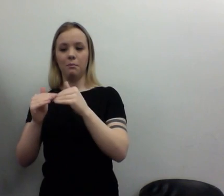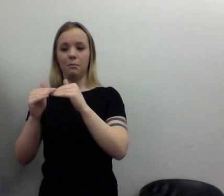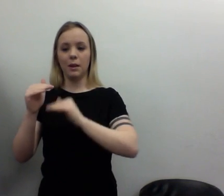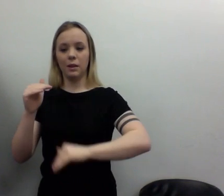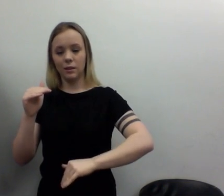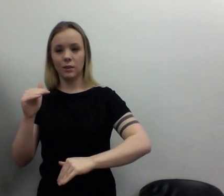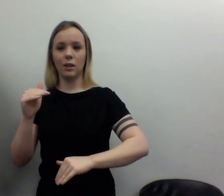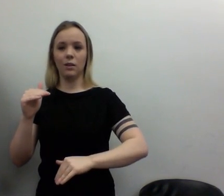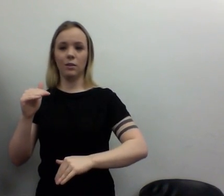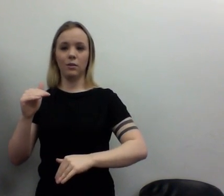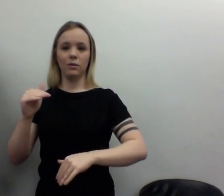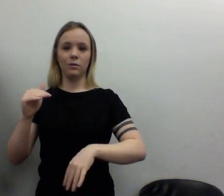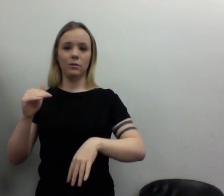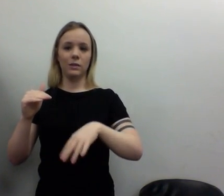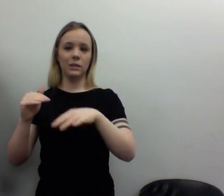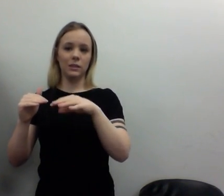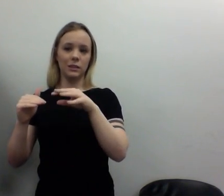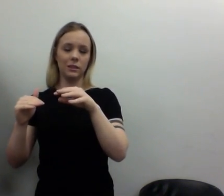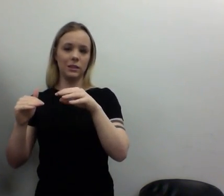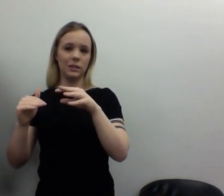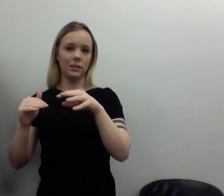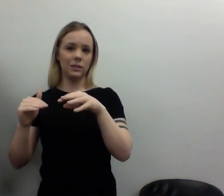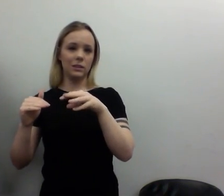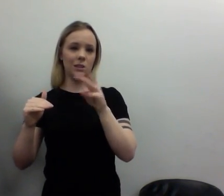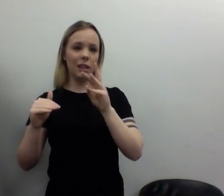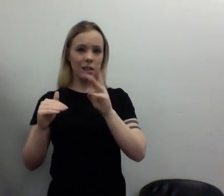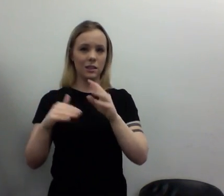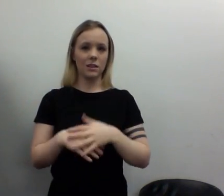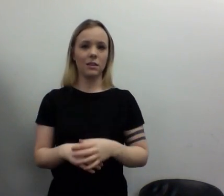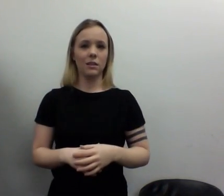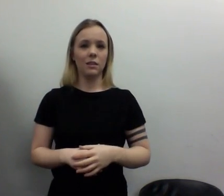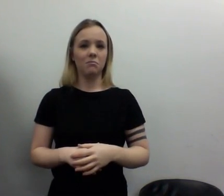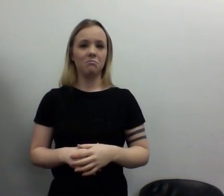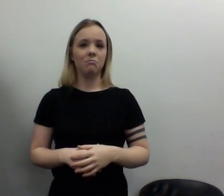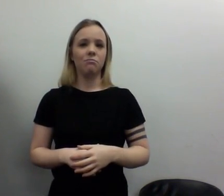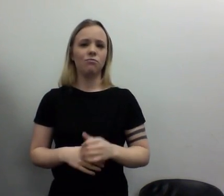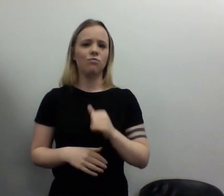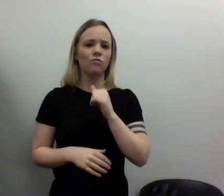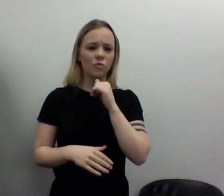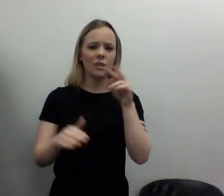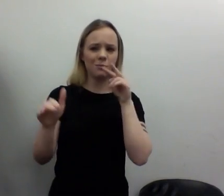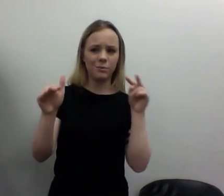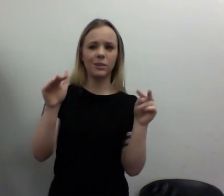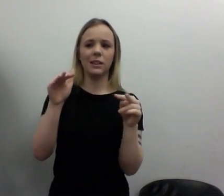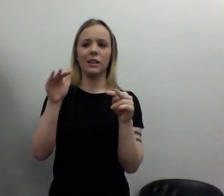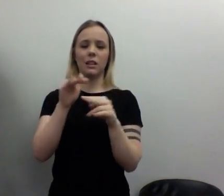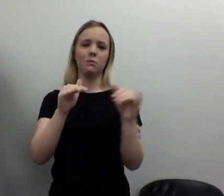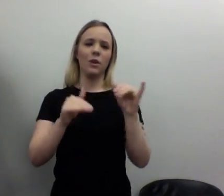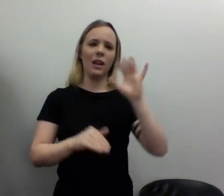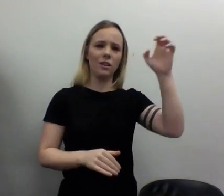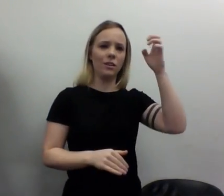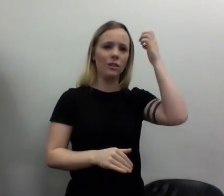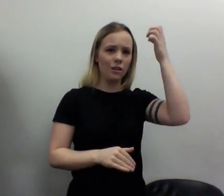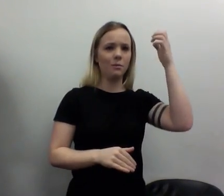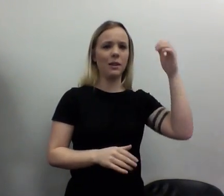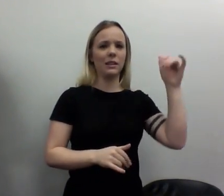very predictable, very much like European rates. But in 1968, those rates started to go up, and the increase has been